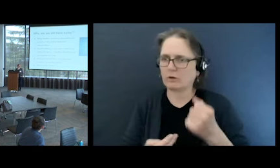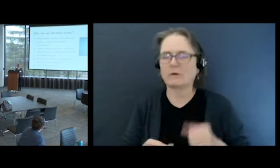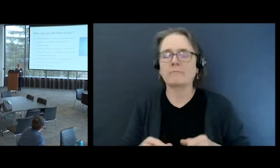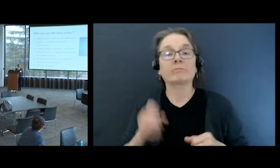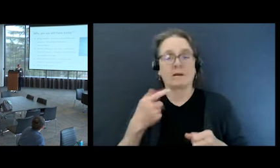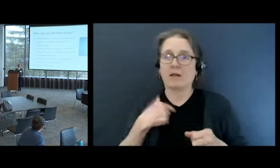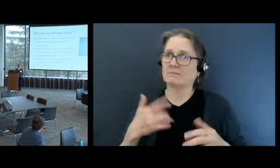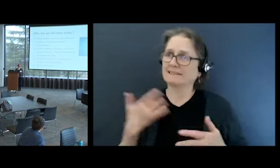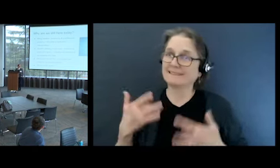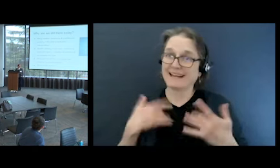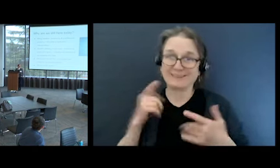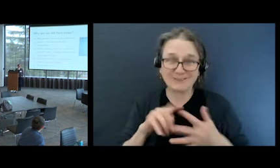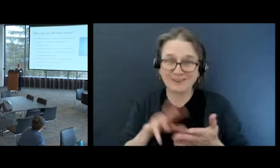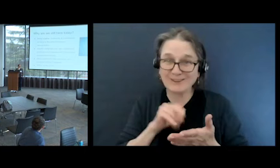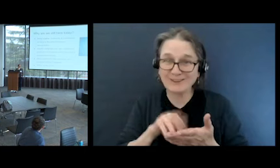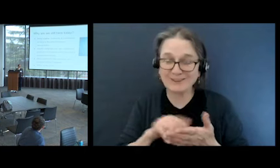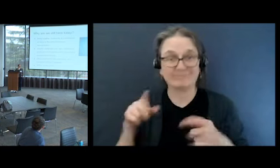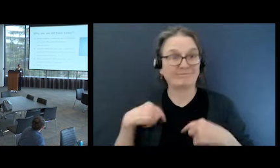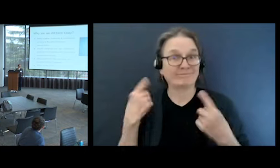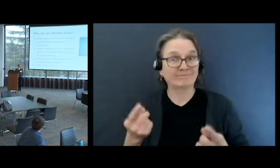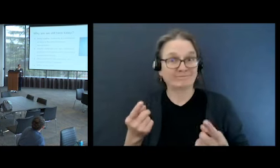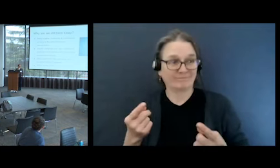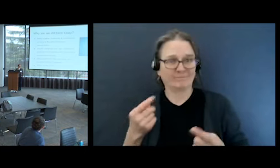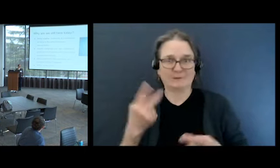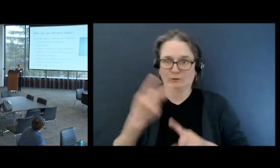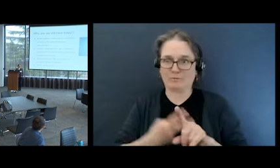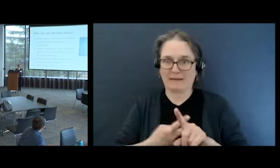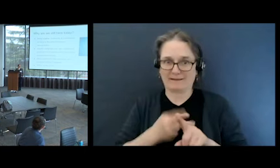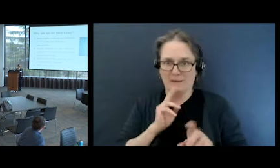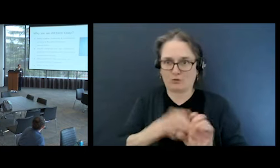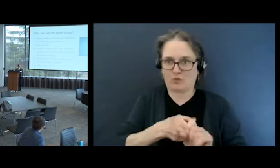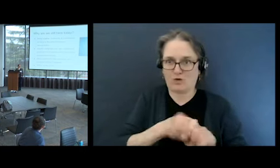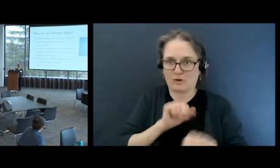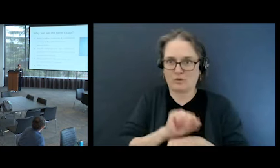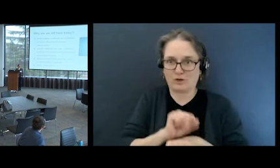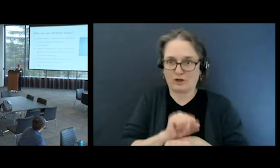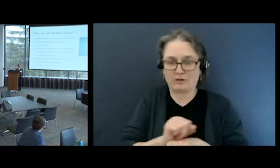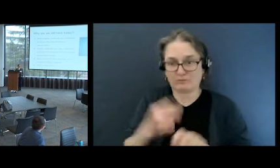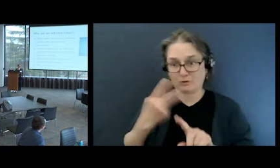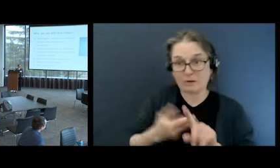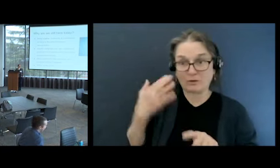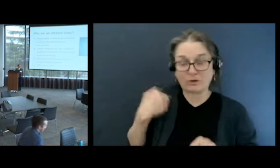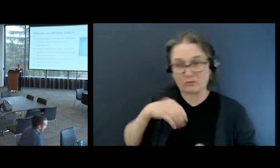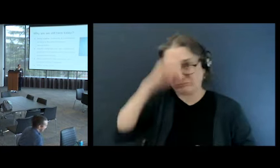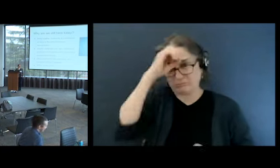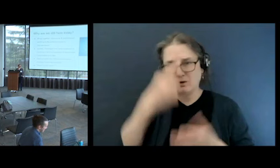and I didn't know what GTFS was 2 months ago, and now I'm an expert in it. Thank